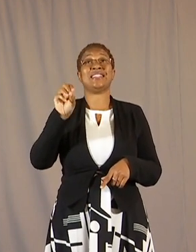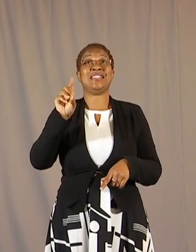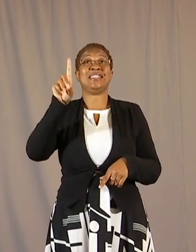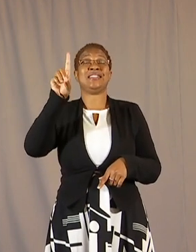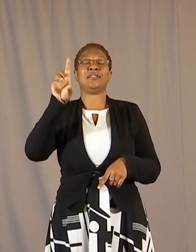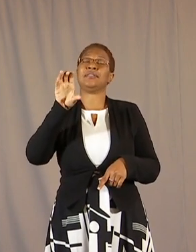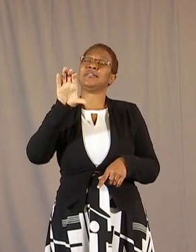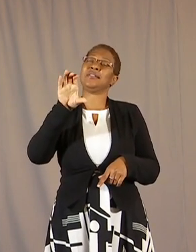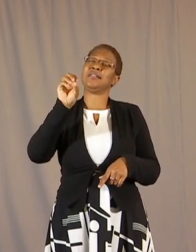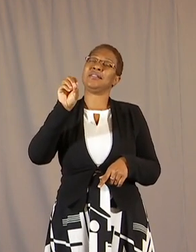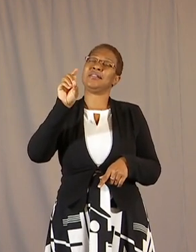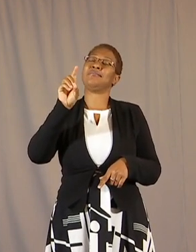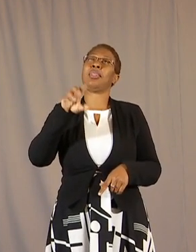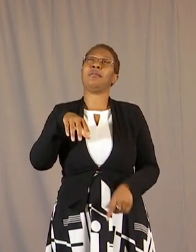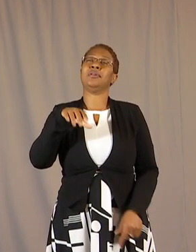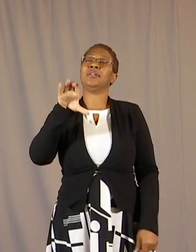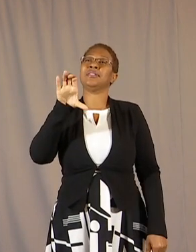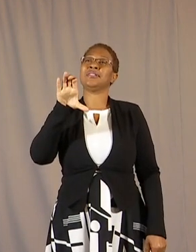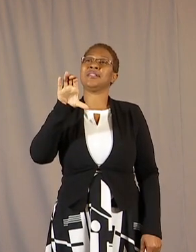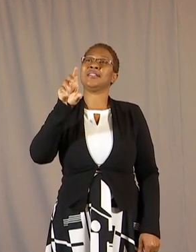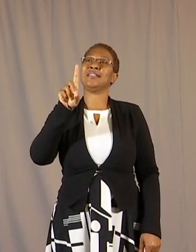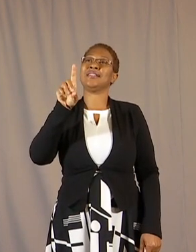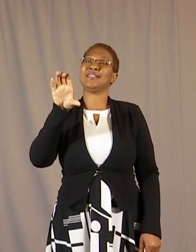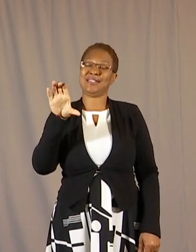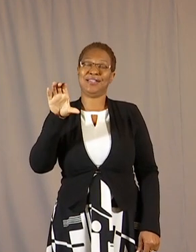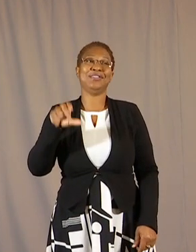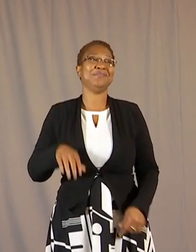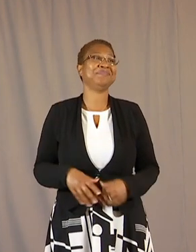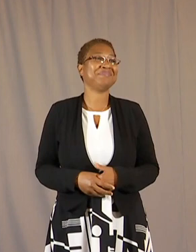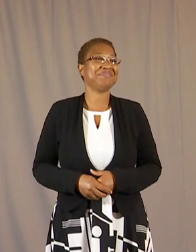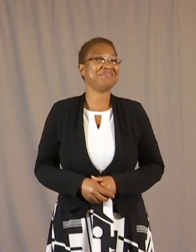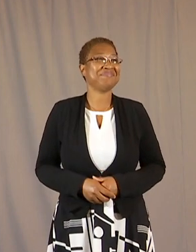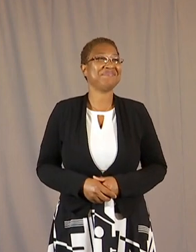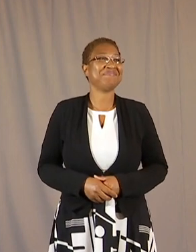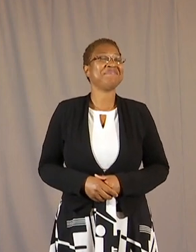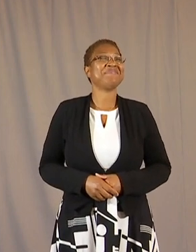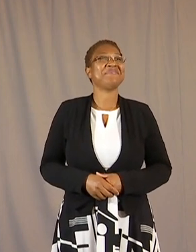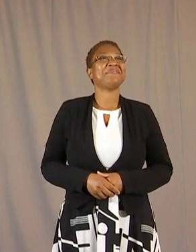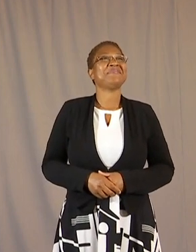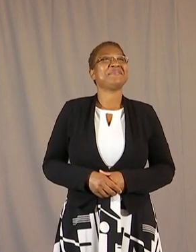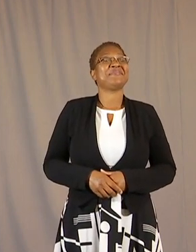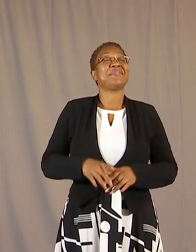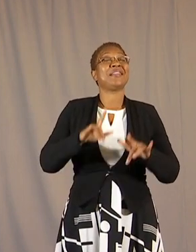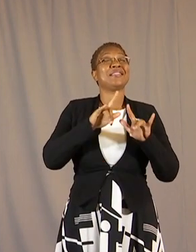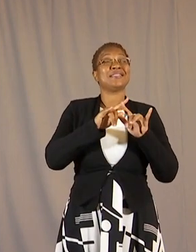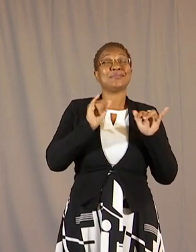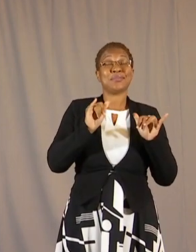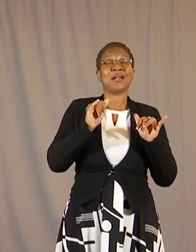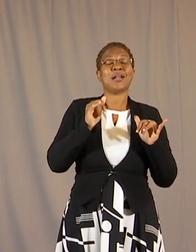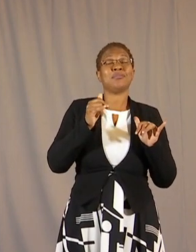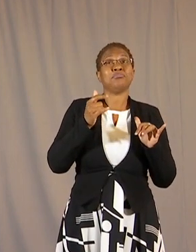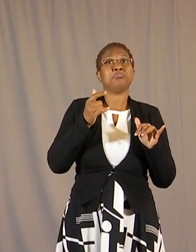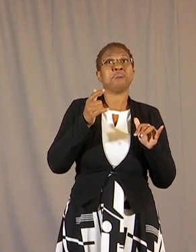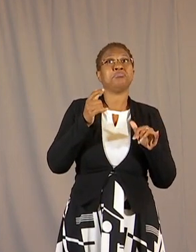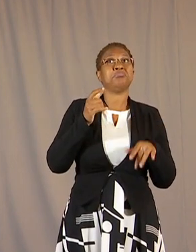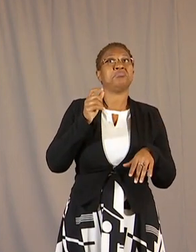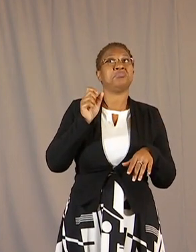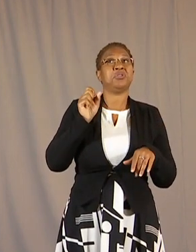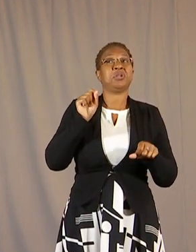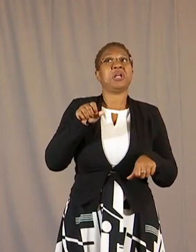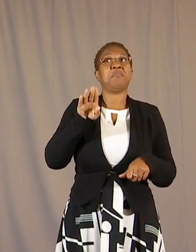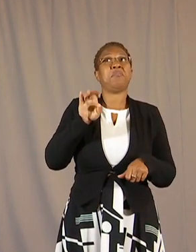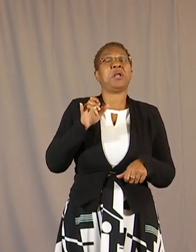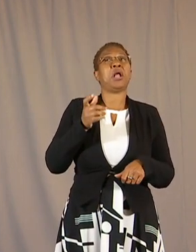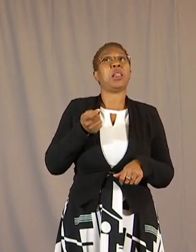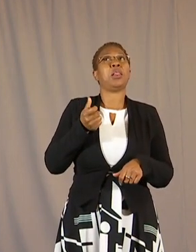then lastly, I do think it's actually safe to be a little bit of a skeptic. I think that's important. It strives